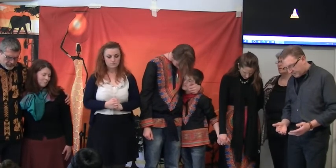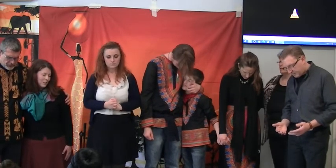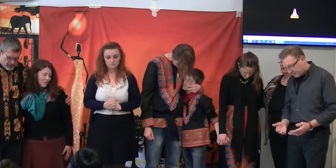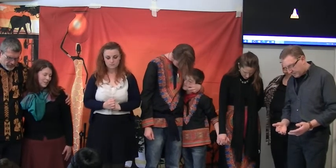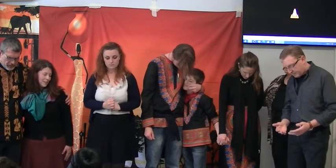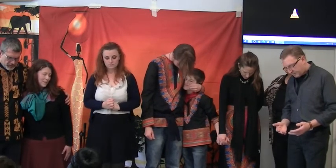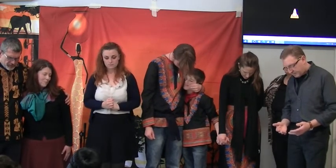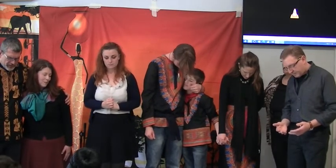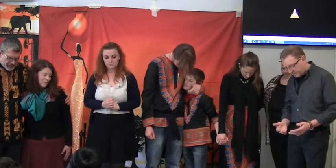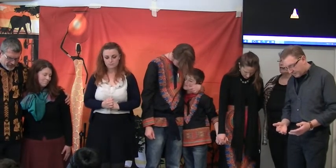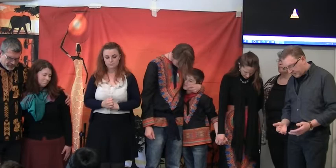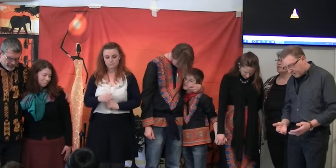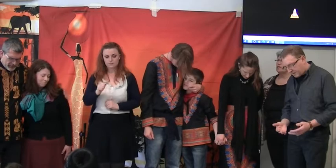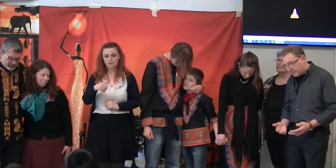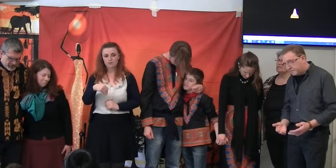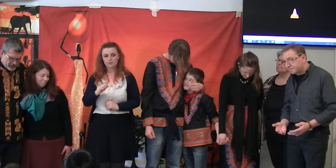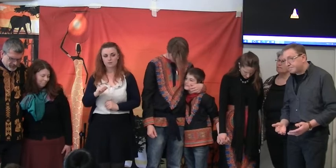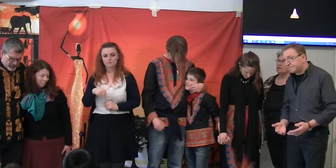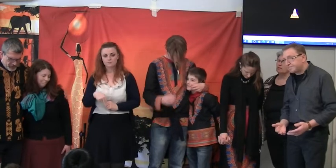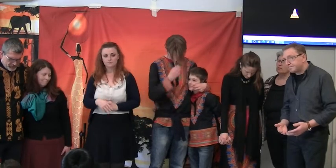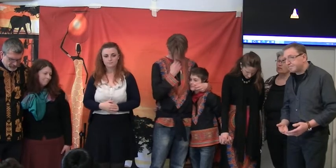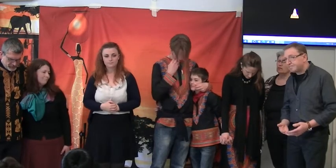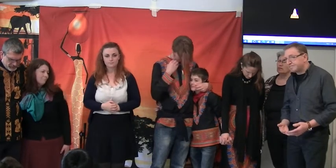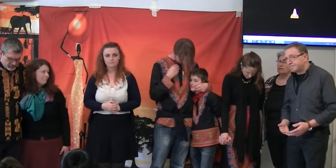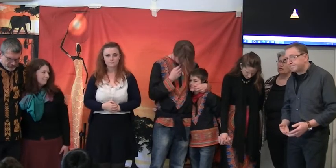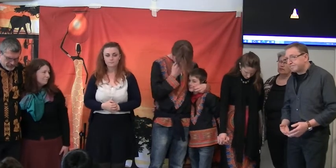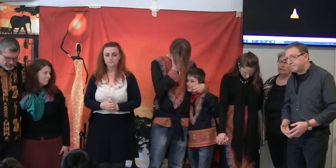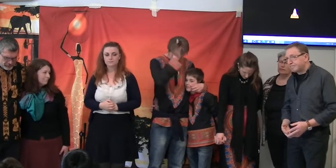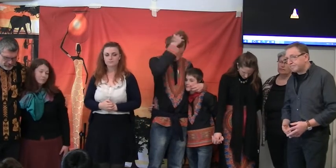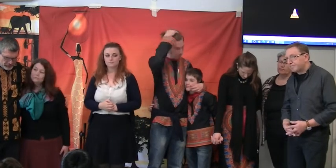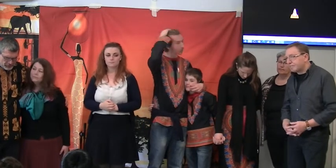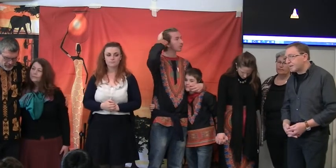them. In Jesus' name. Amen.